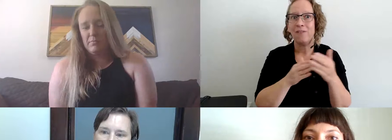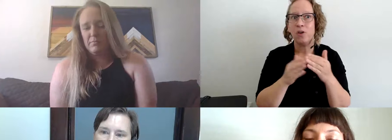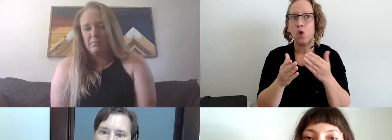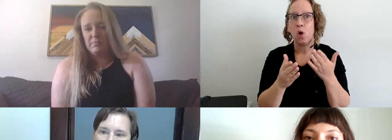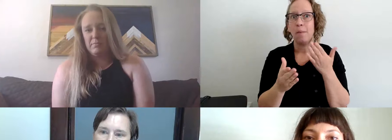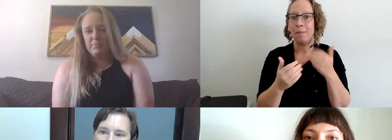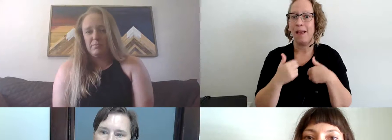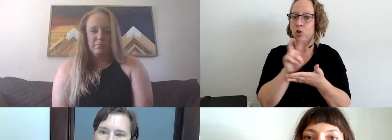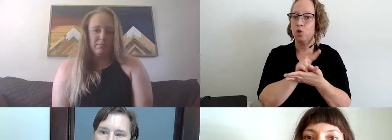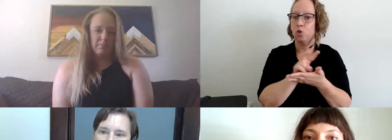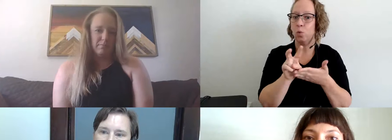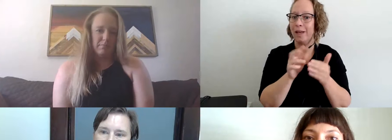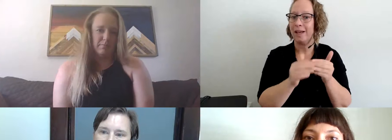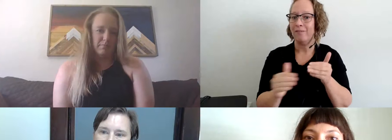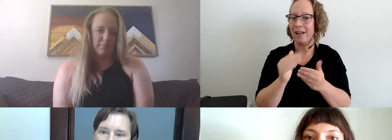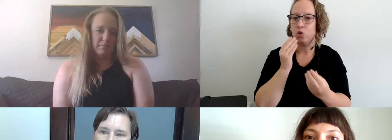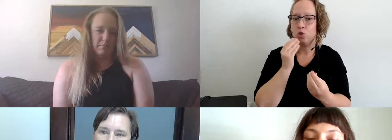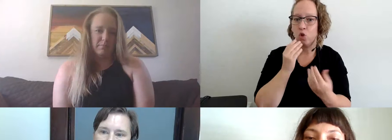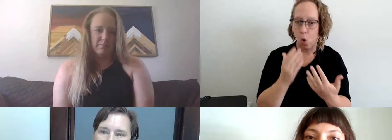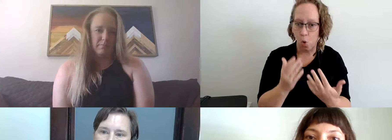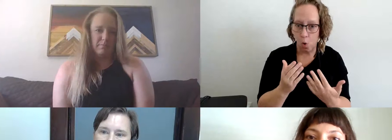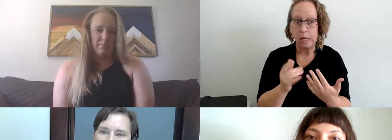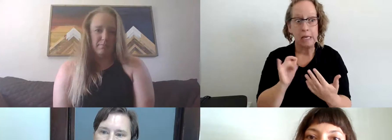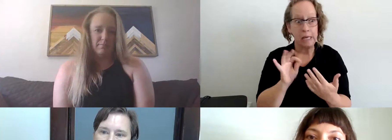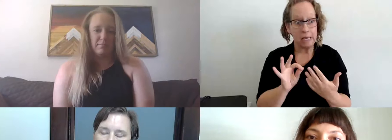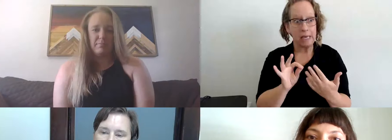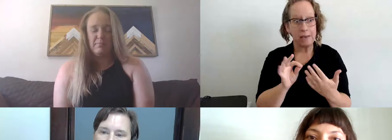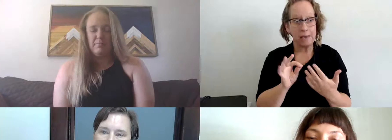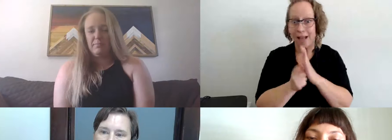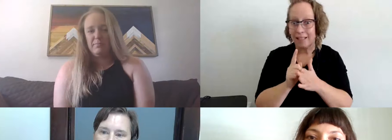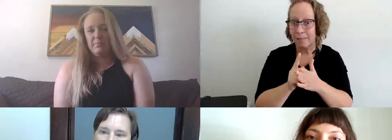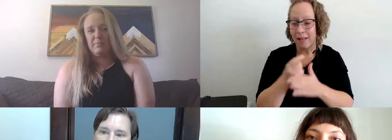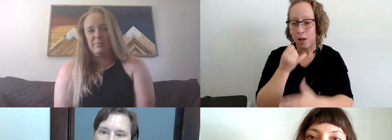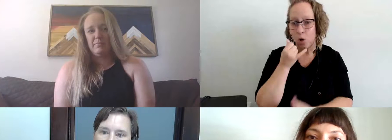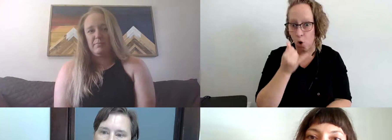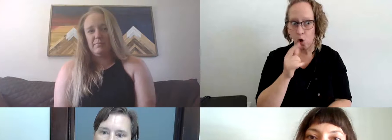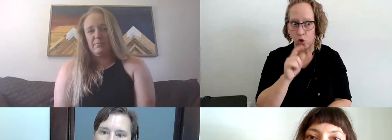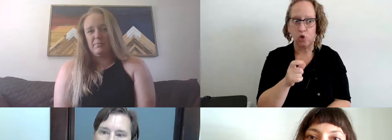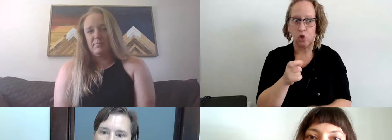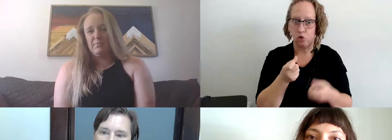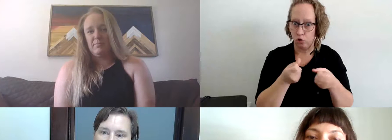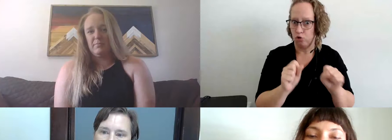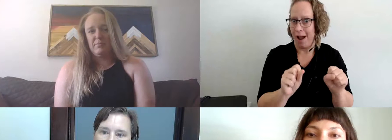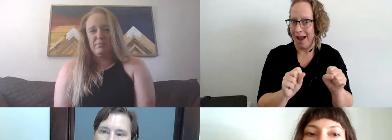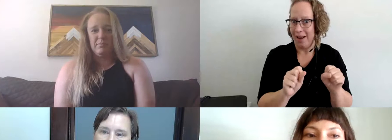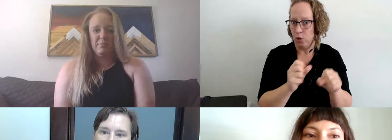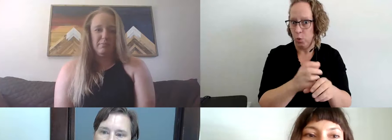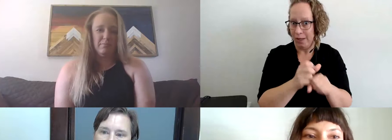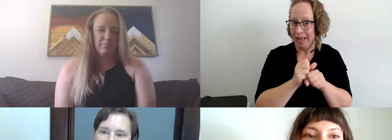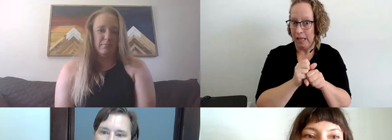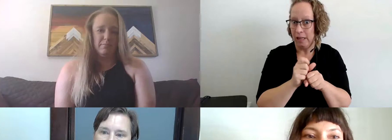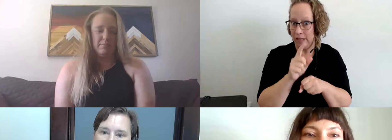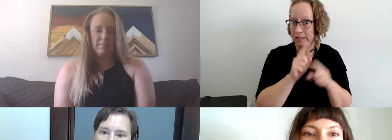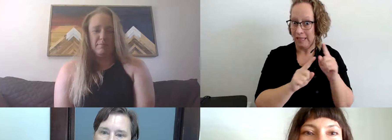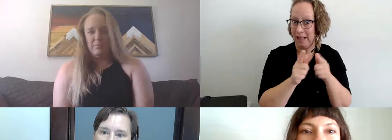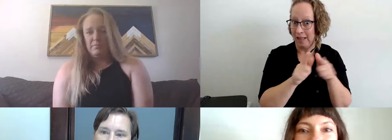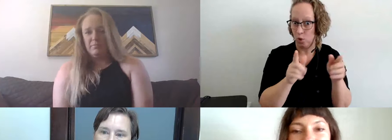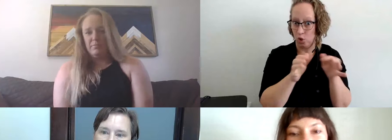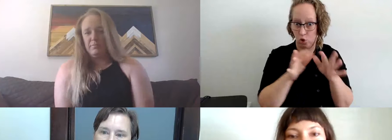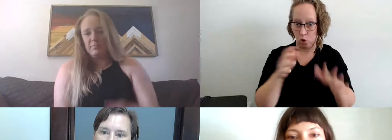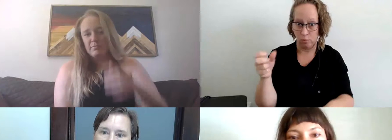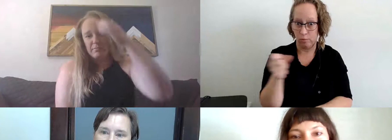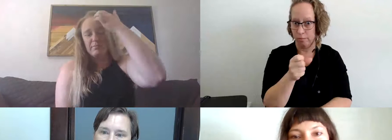have a 2-week advance notice, that if you get a last-minute call, you should at least attempt to try get that sign language interpreter